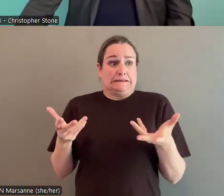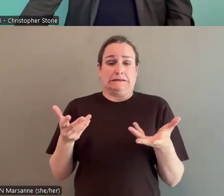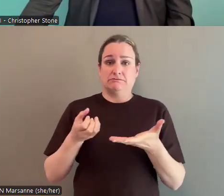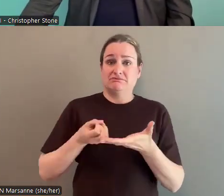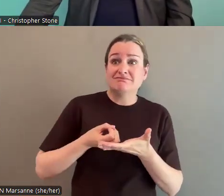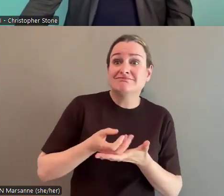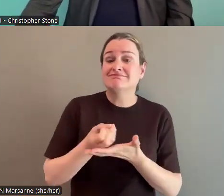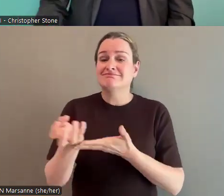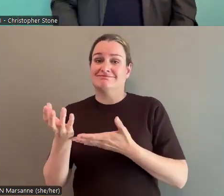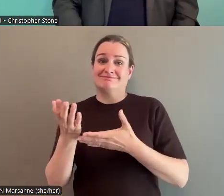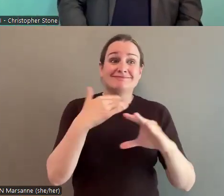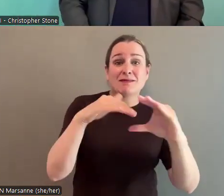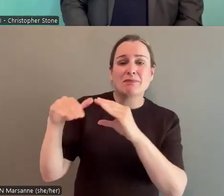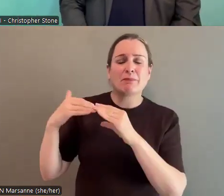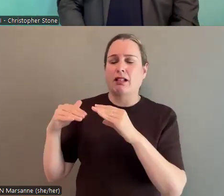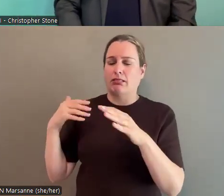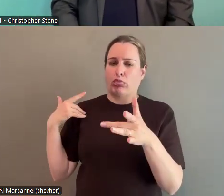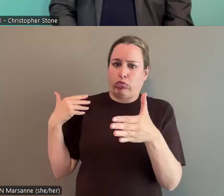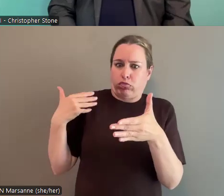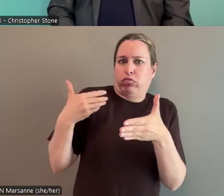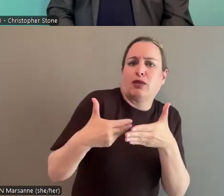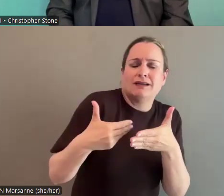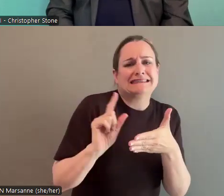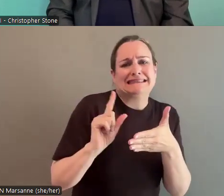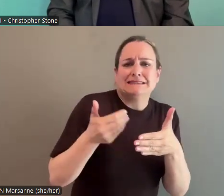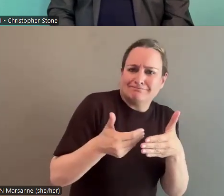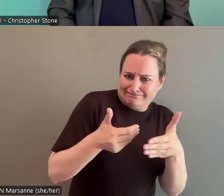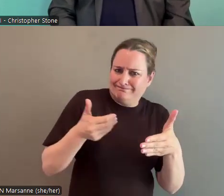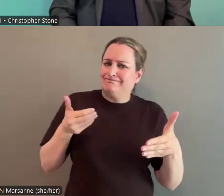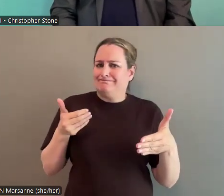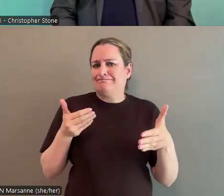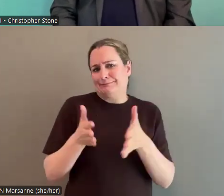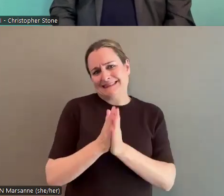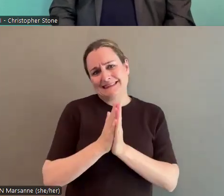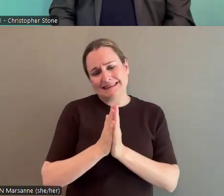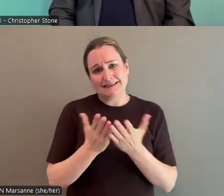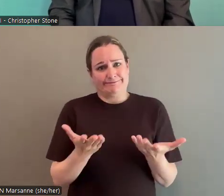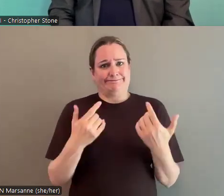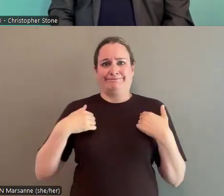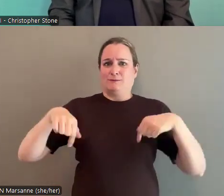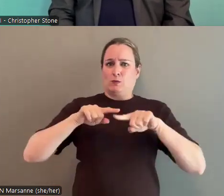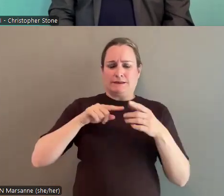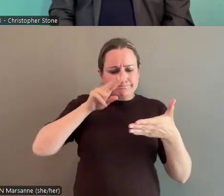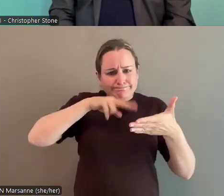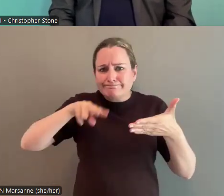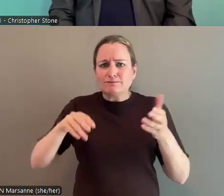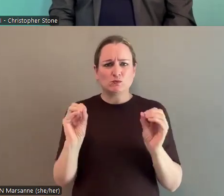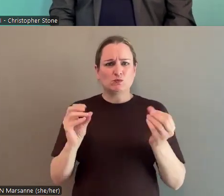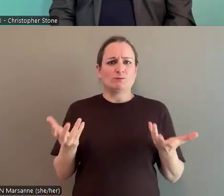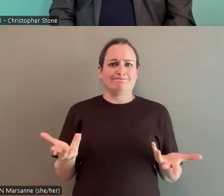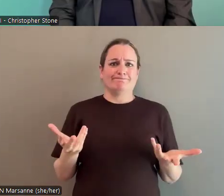would be much necessary to fix this because it helps us to know